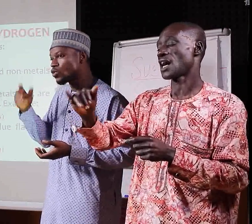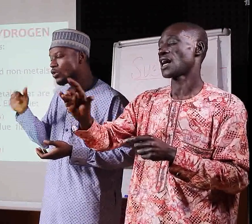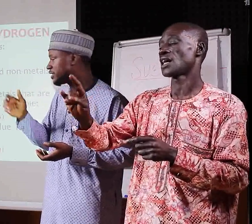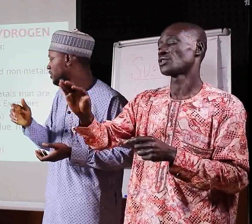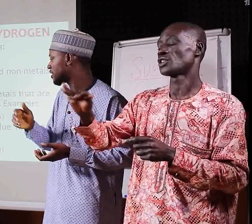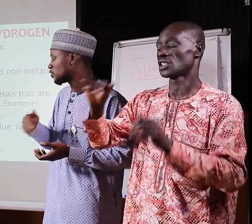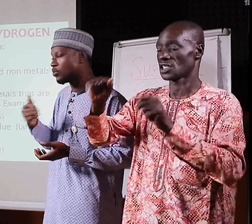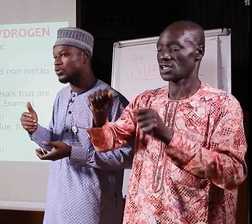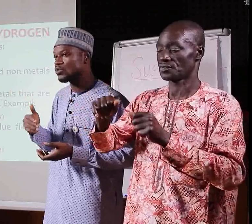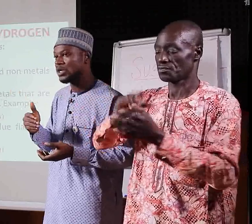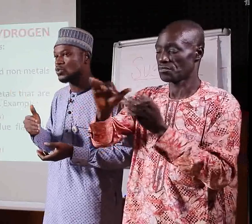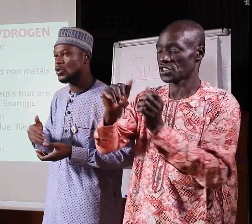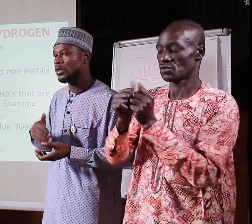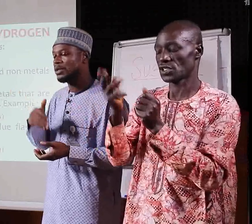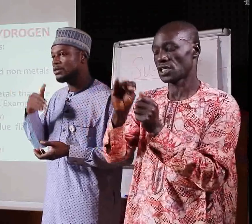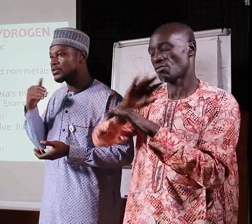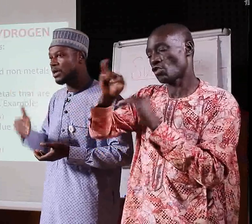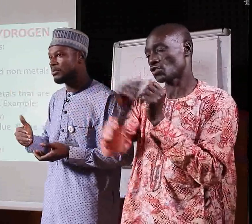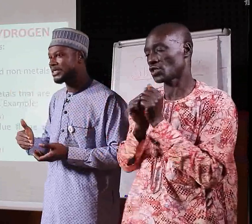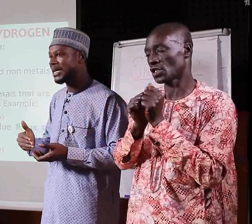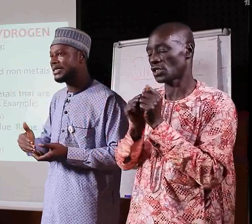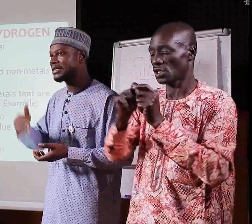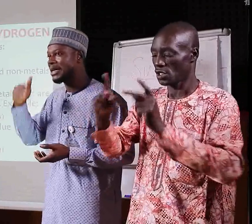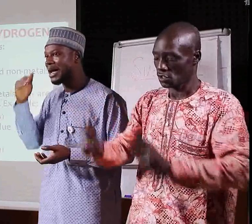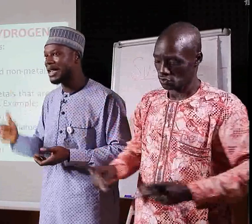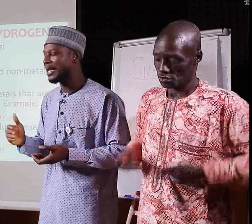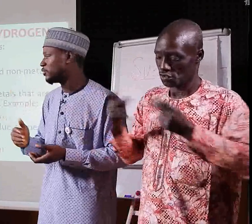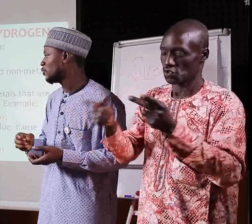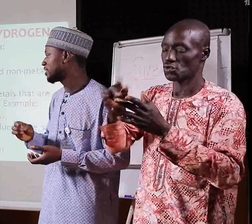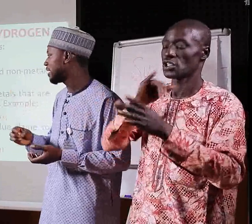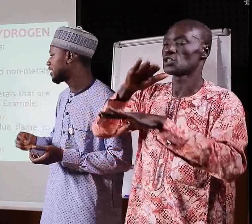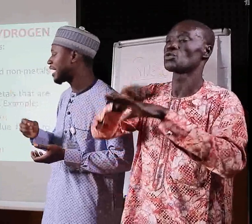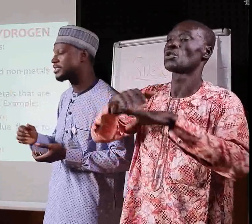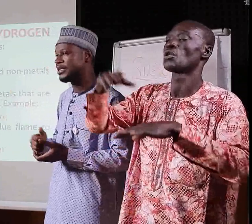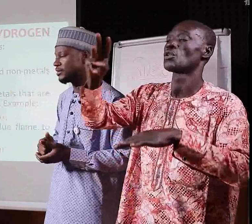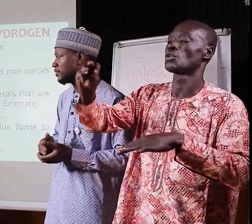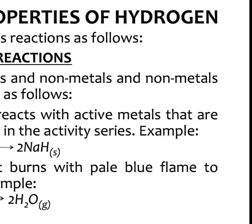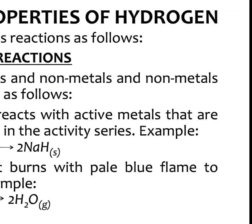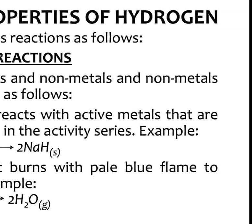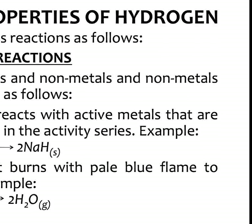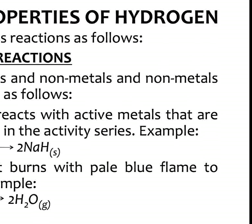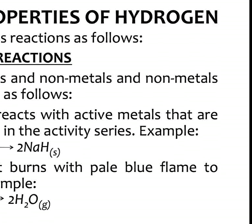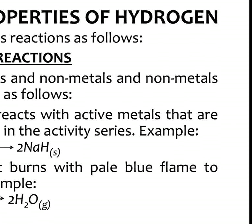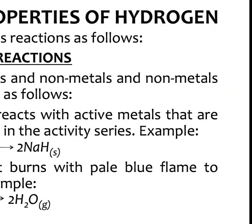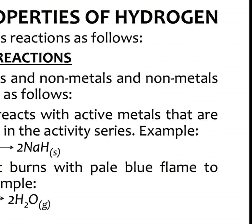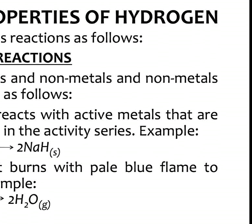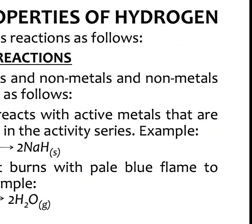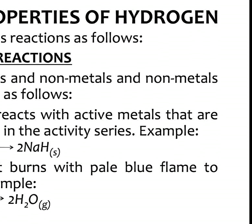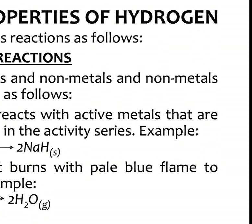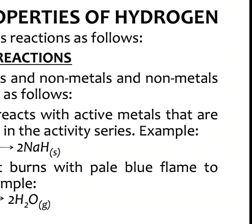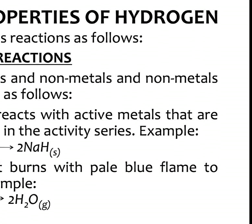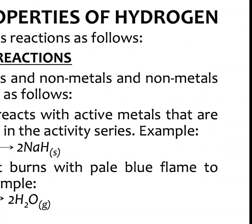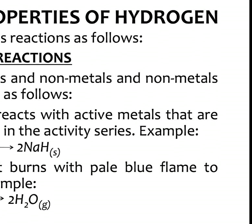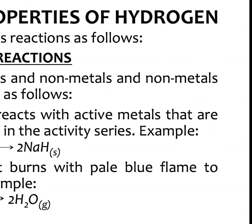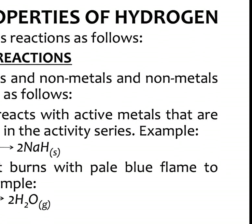react with all these metals to produce what we call metallic halide or metallic hydride. A good example is